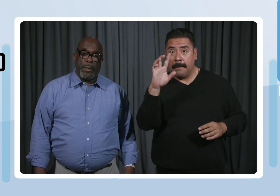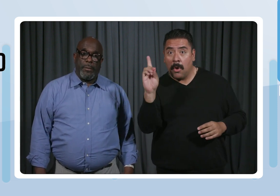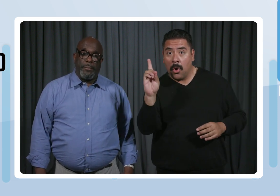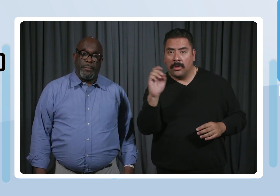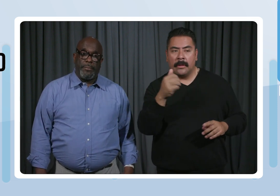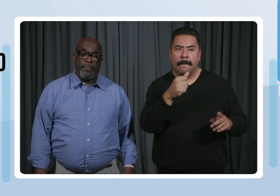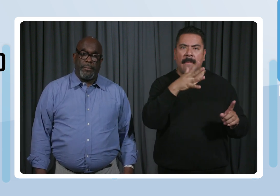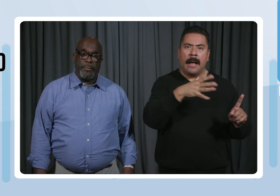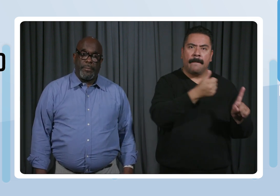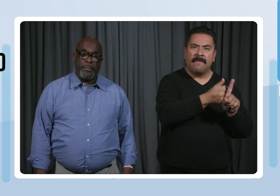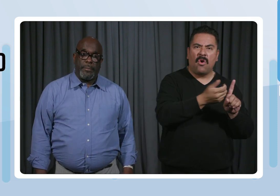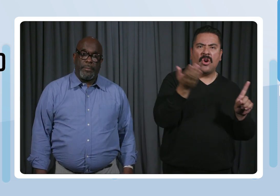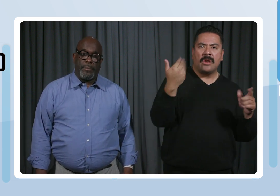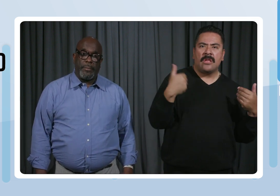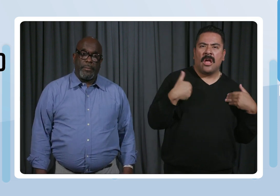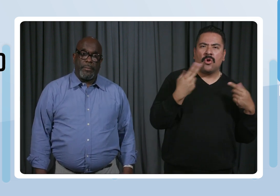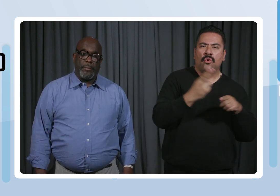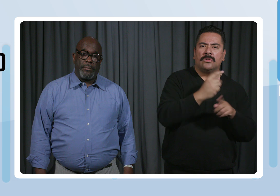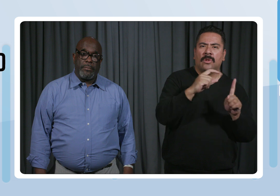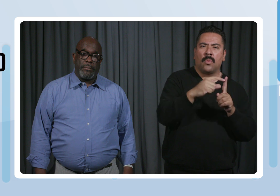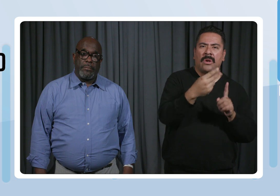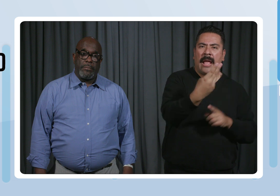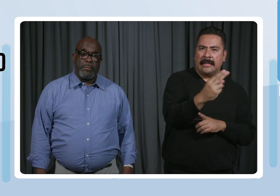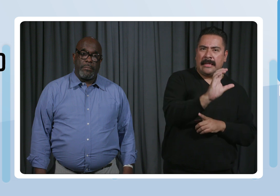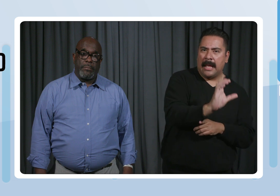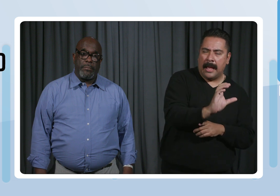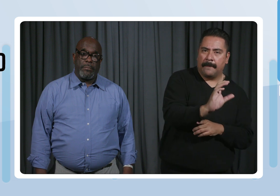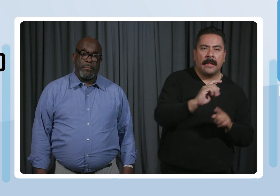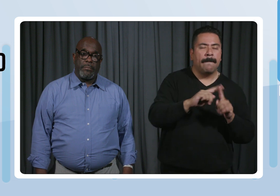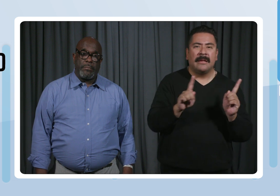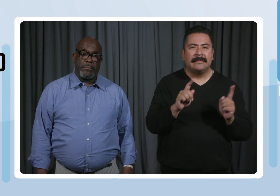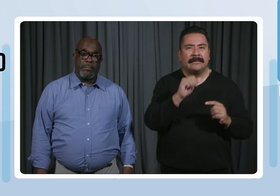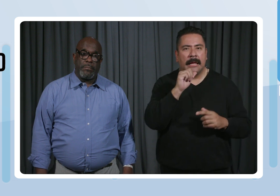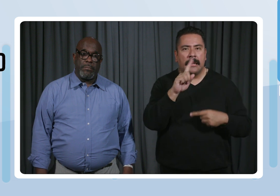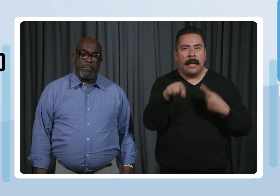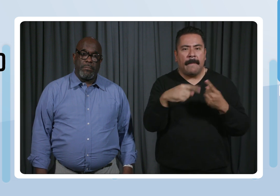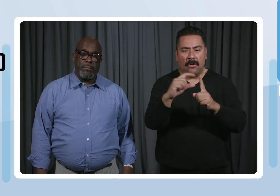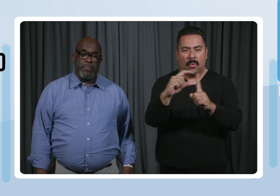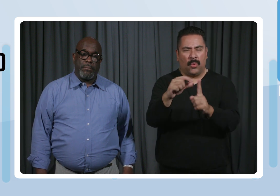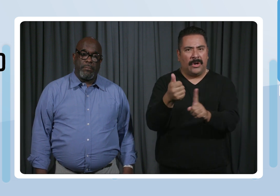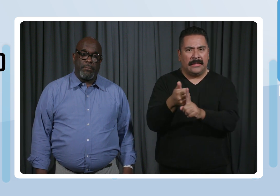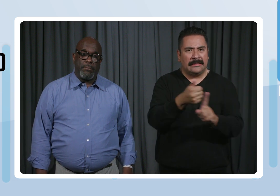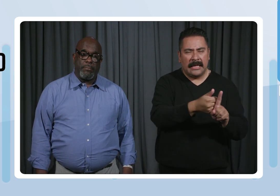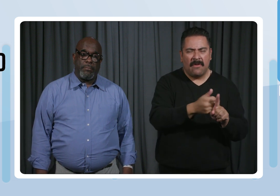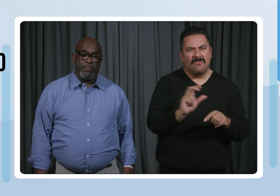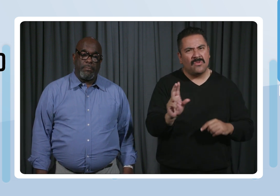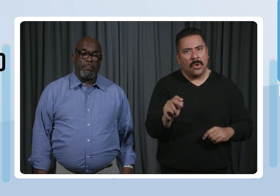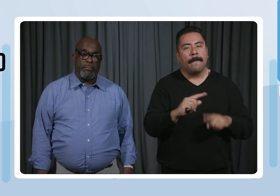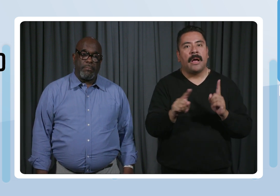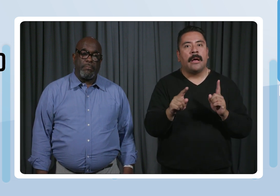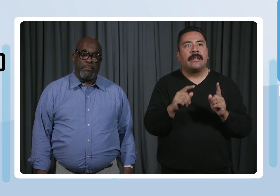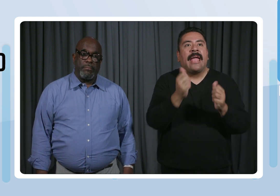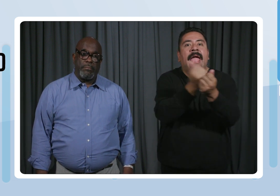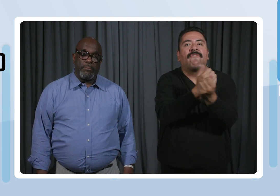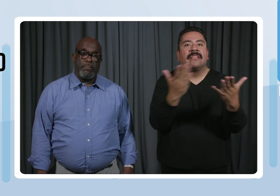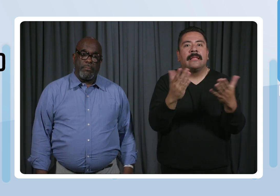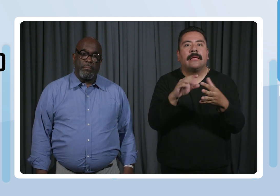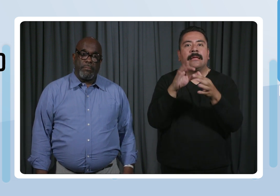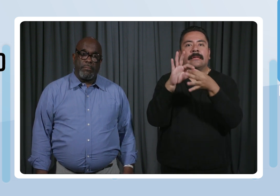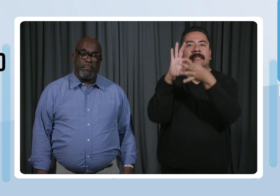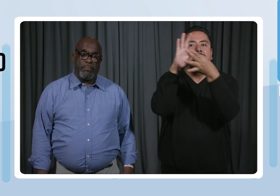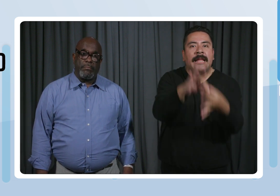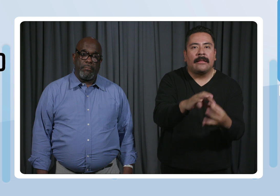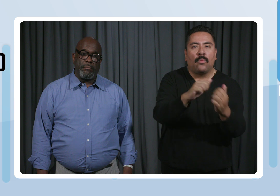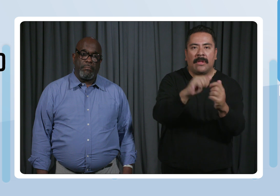was younger, handicapped, but it wasn't about the word itself. It was about everything that accompanied